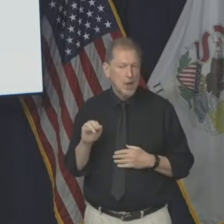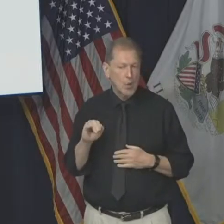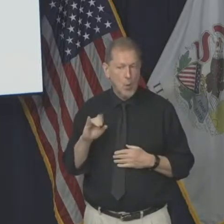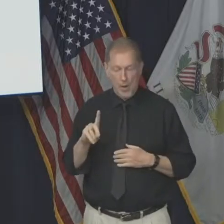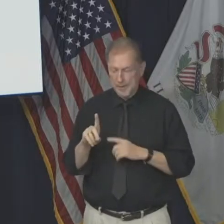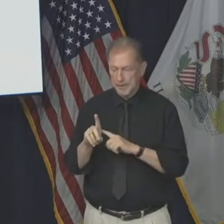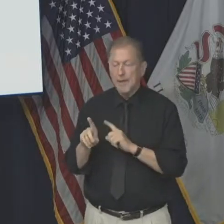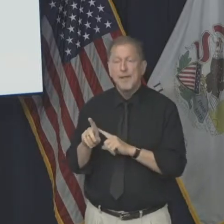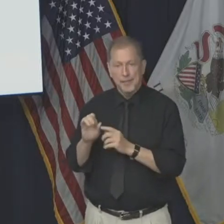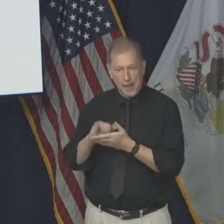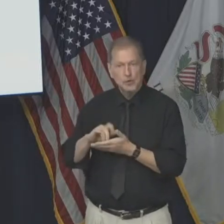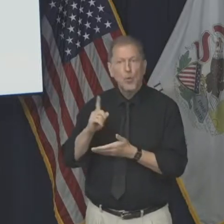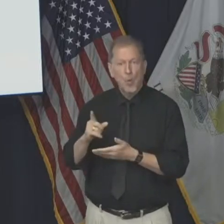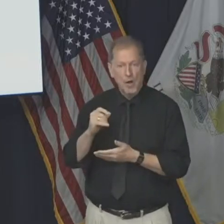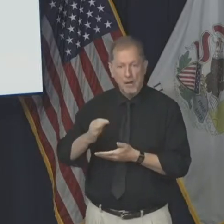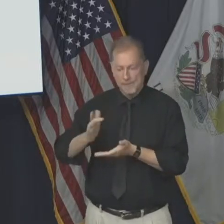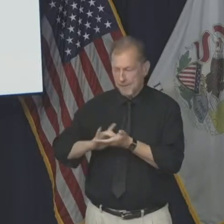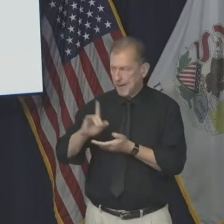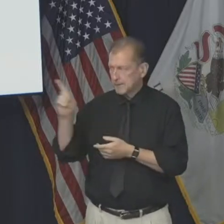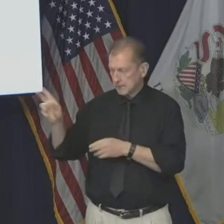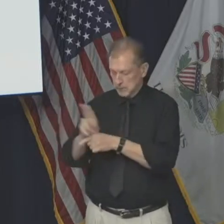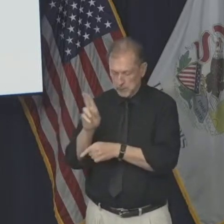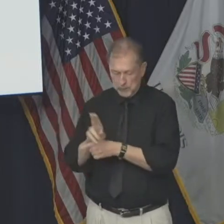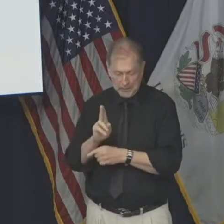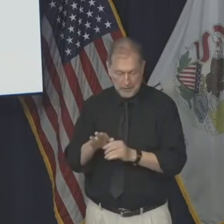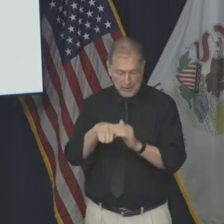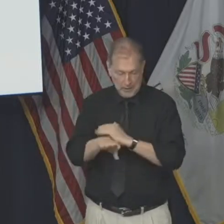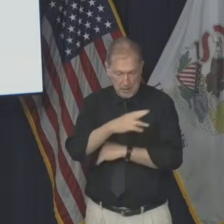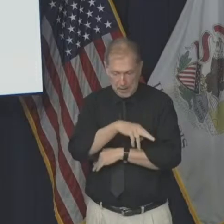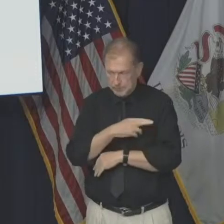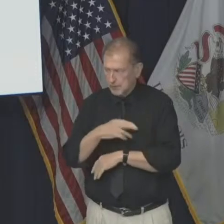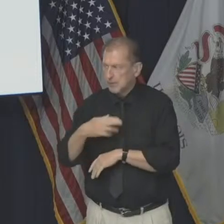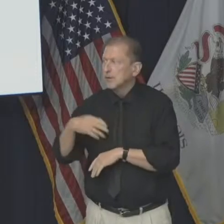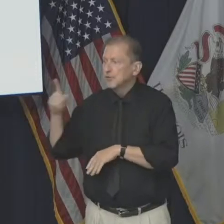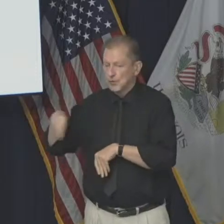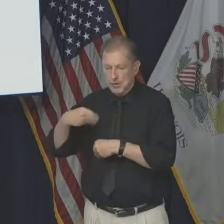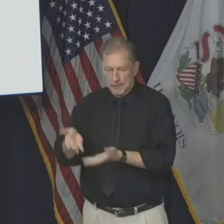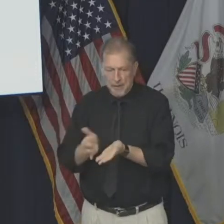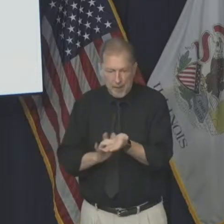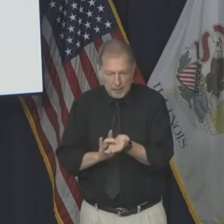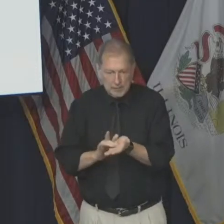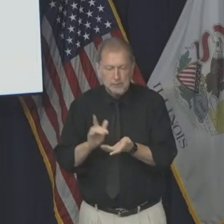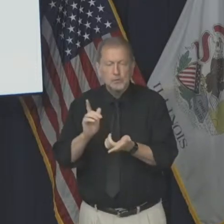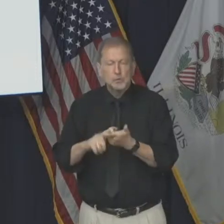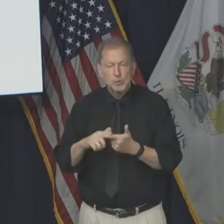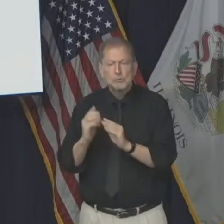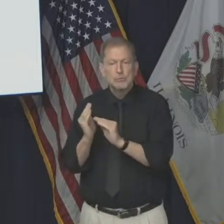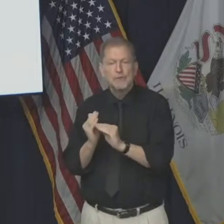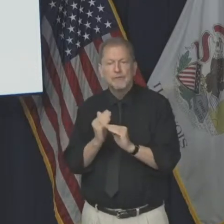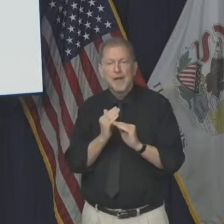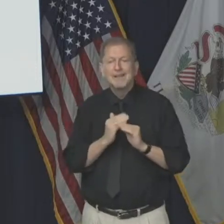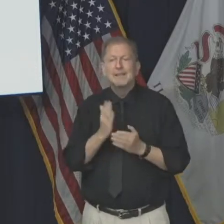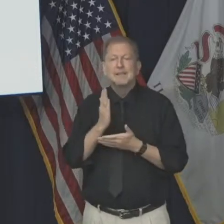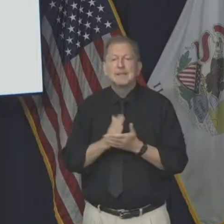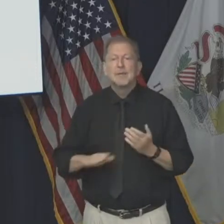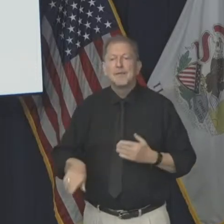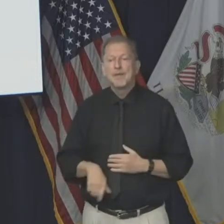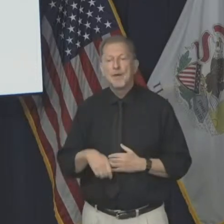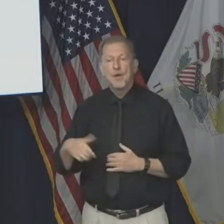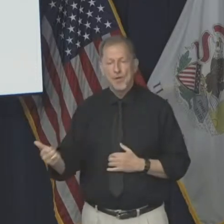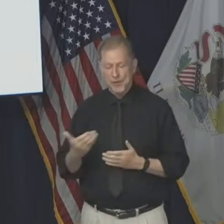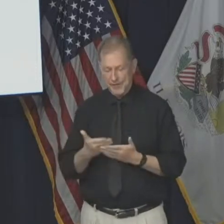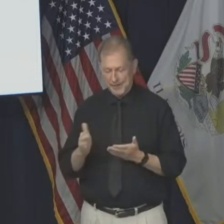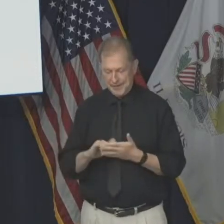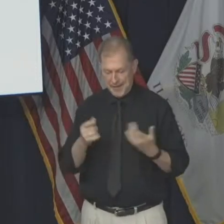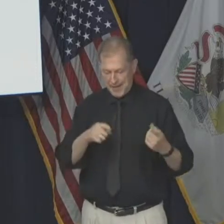normal course for hospitalized patients to prevent some of the significant sequelae that can happen